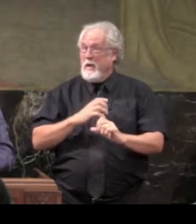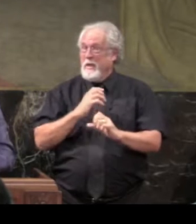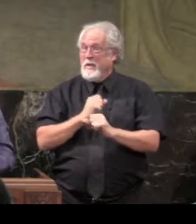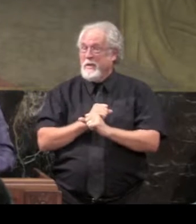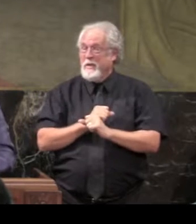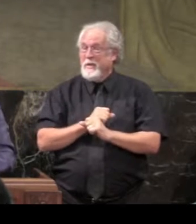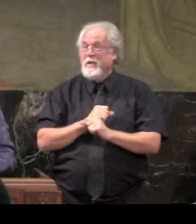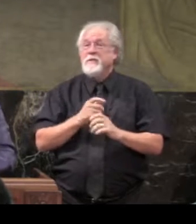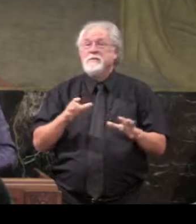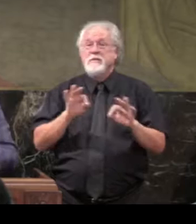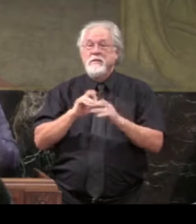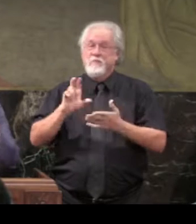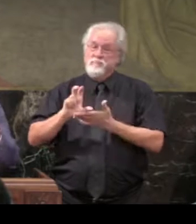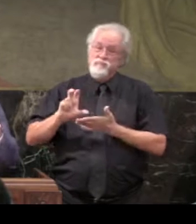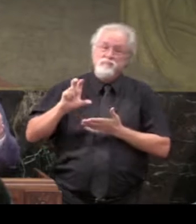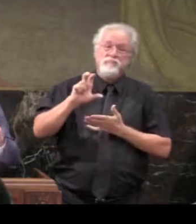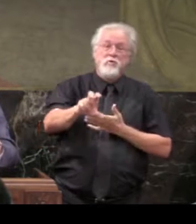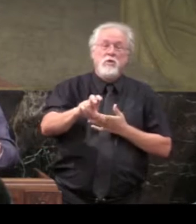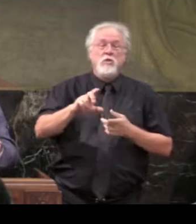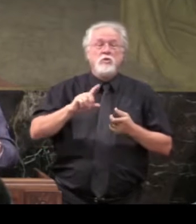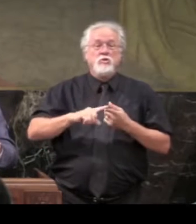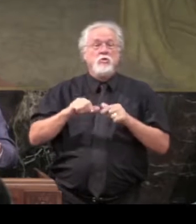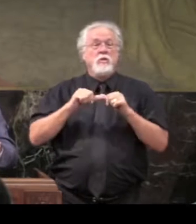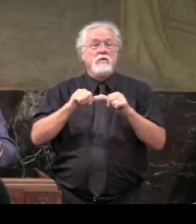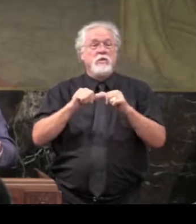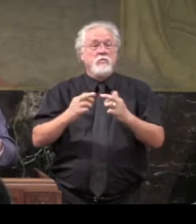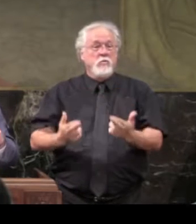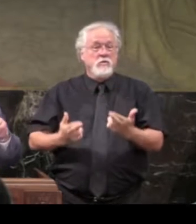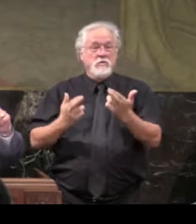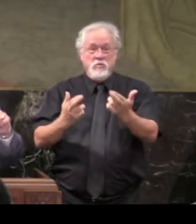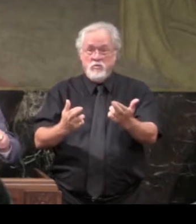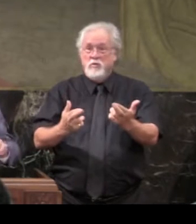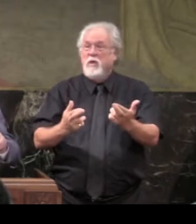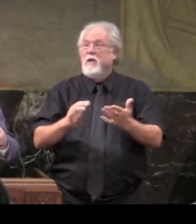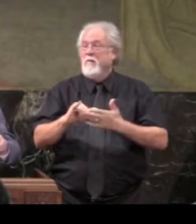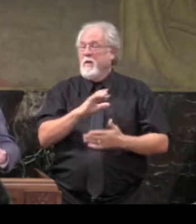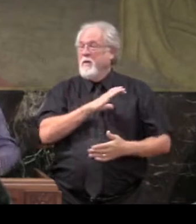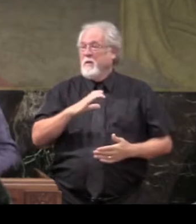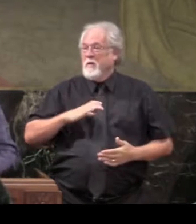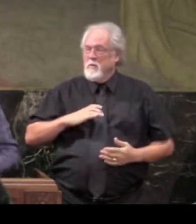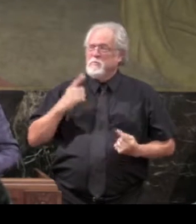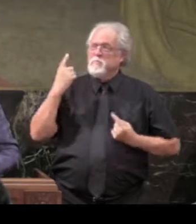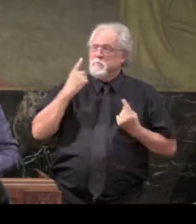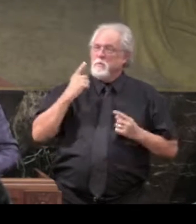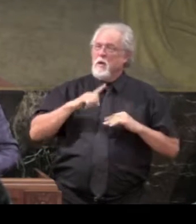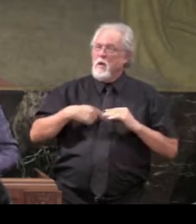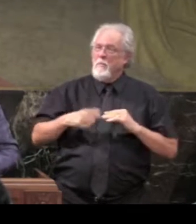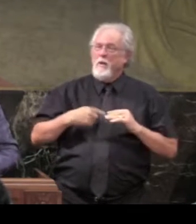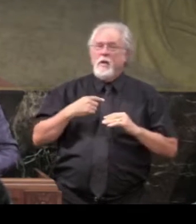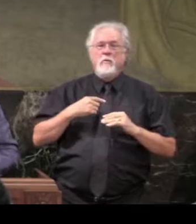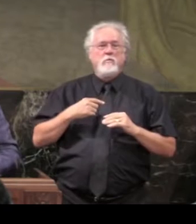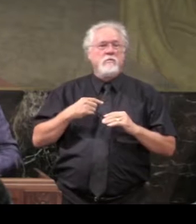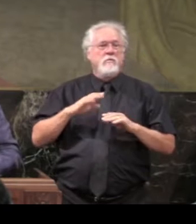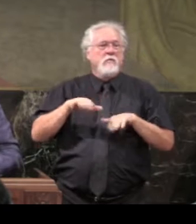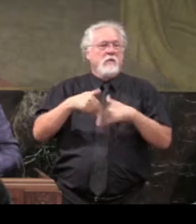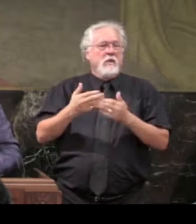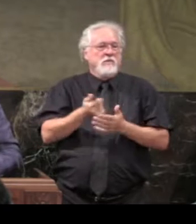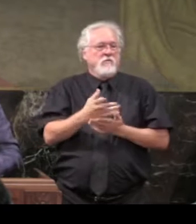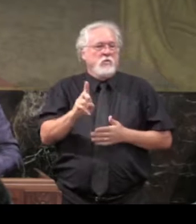a significant appropriation in the continuing resolution that Congress is considering over the next few